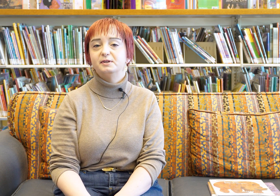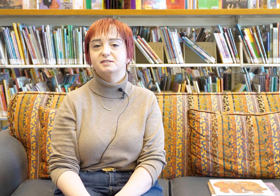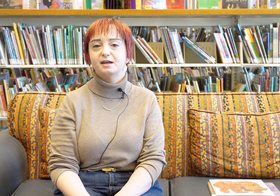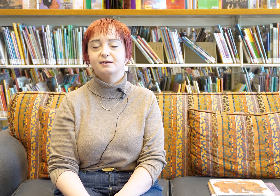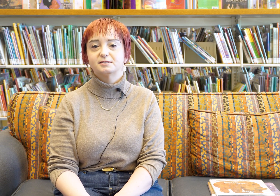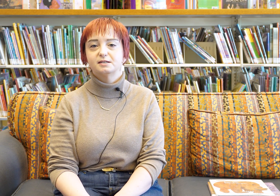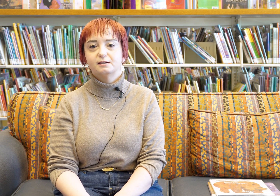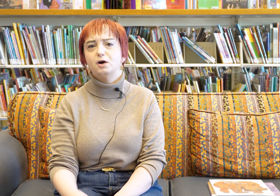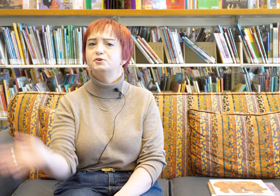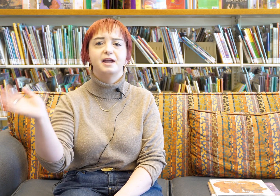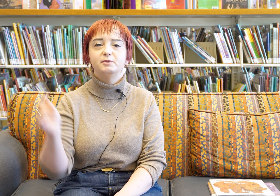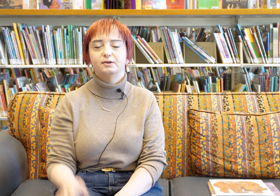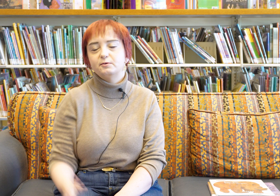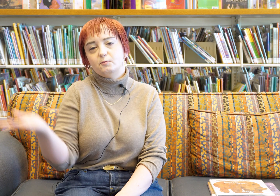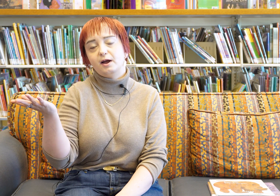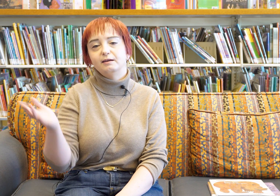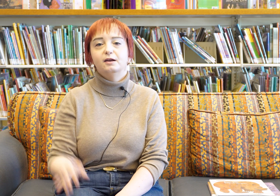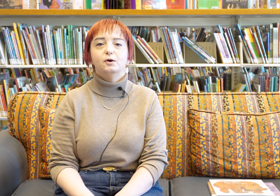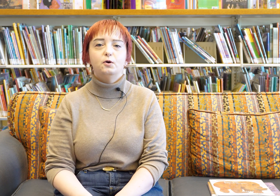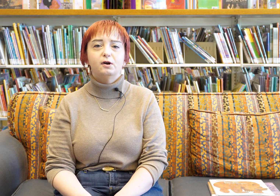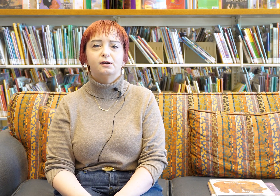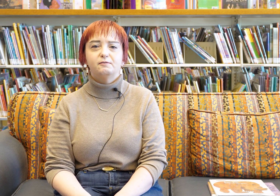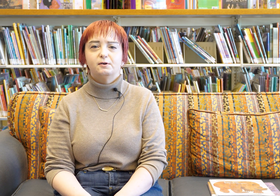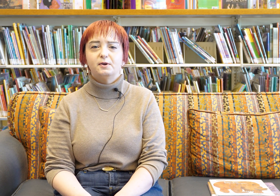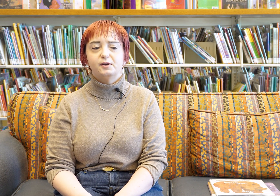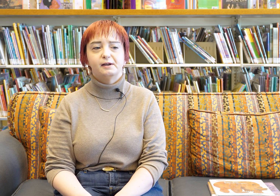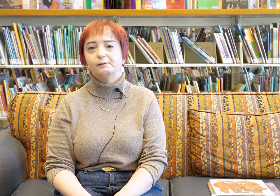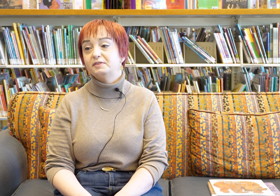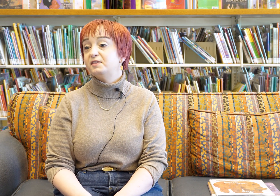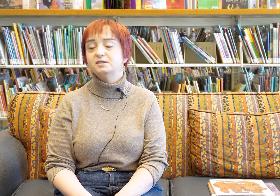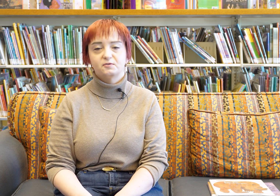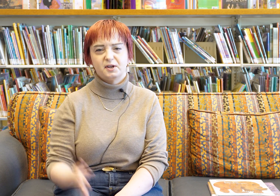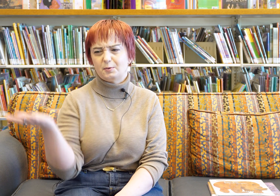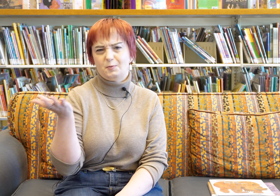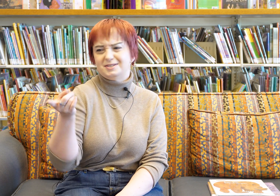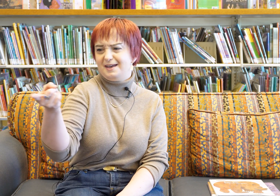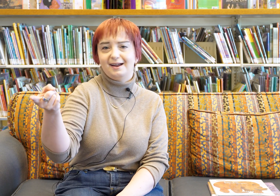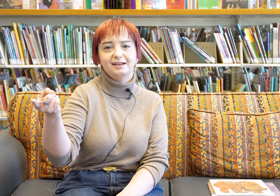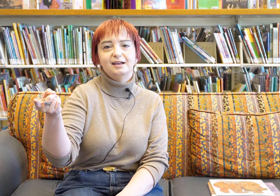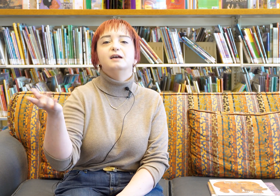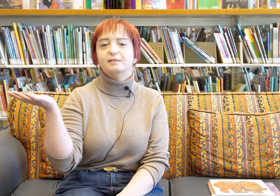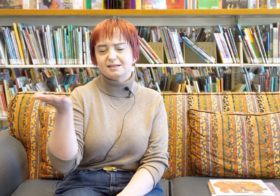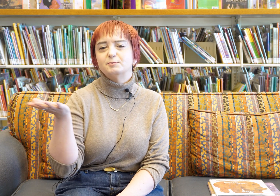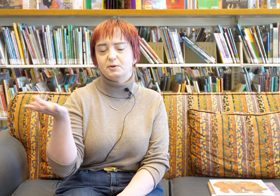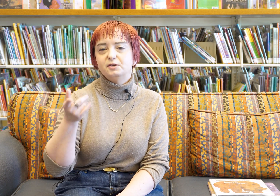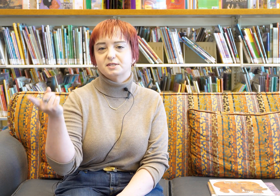someone calls your name and you're like, what? Or if you're wondering what that thing is over there, what's that? That's when you would use this